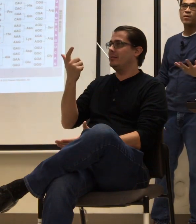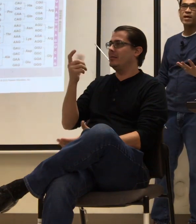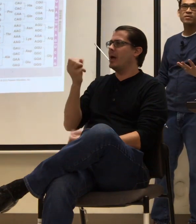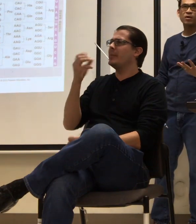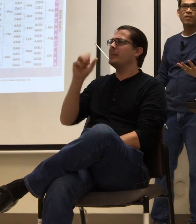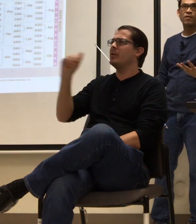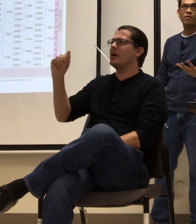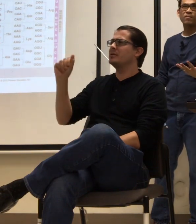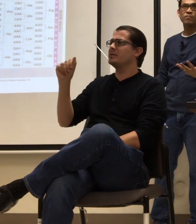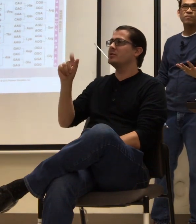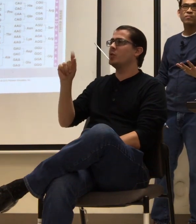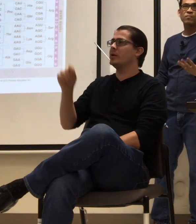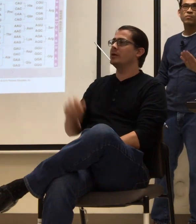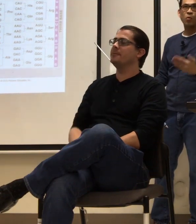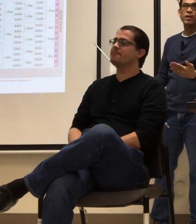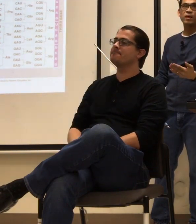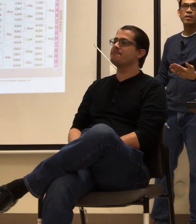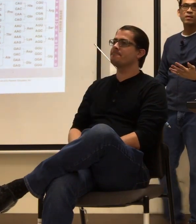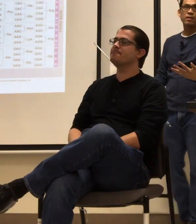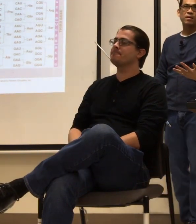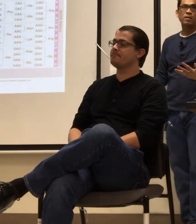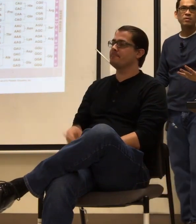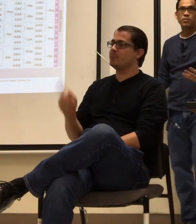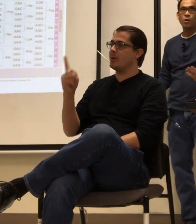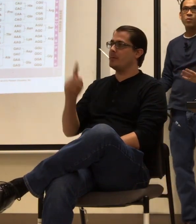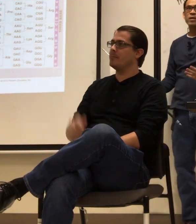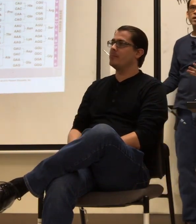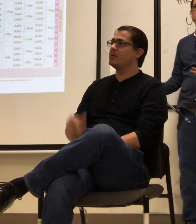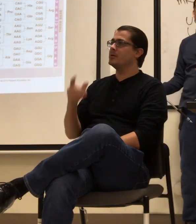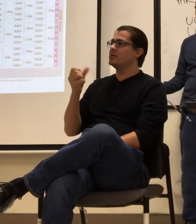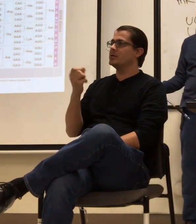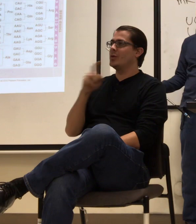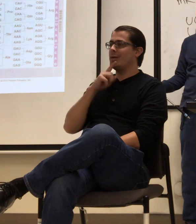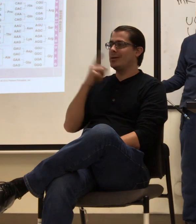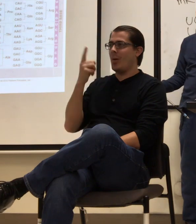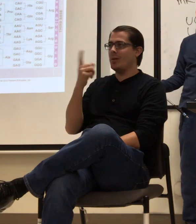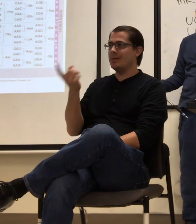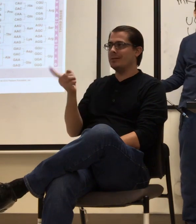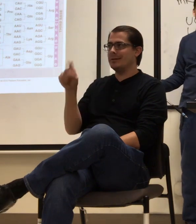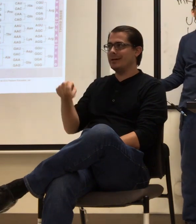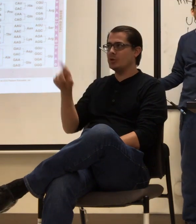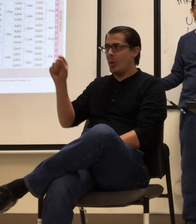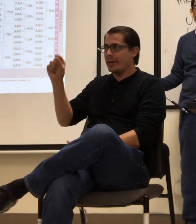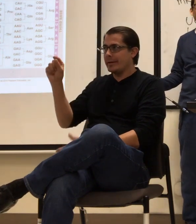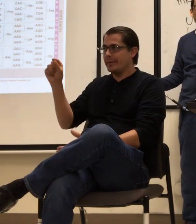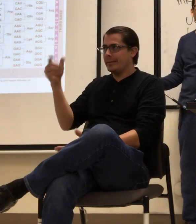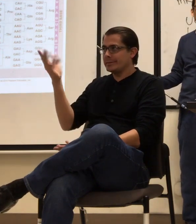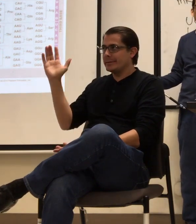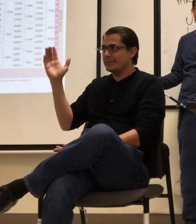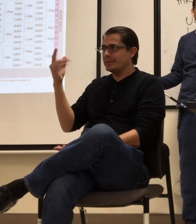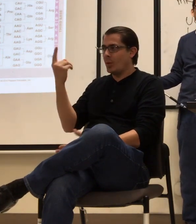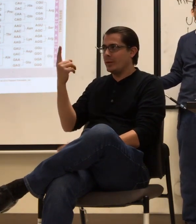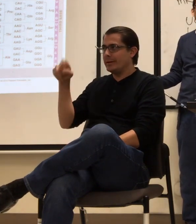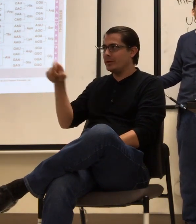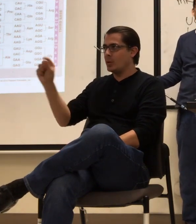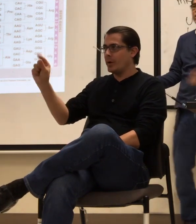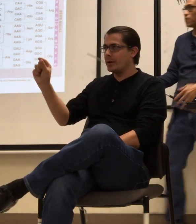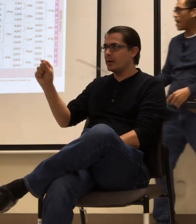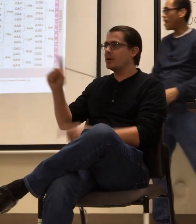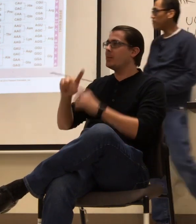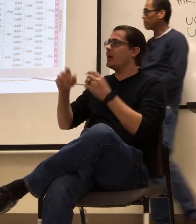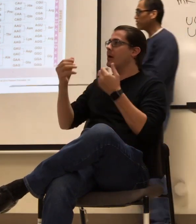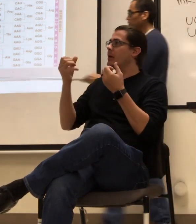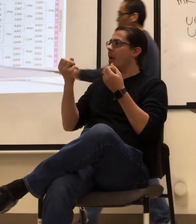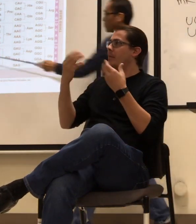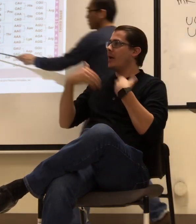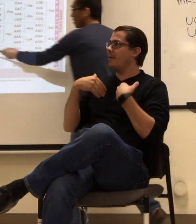How many amino acids are there? 20. So you only needed how many? 20. You only needed 20. But how many do